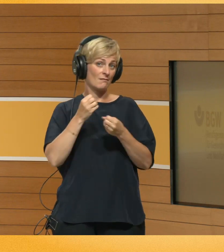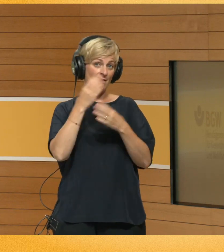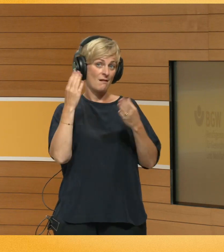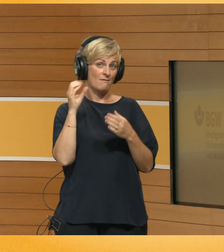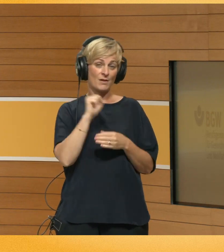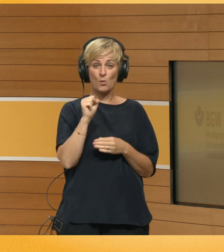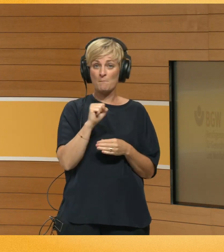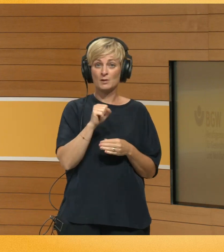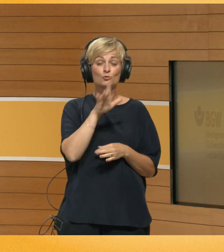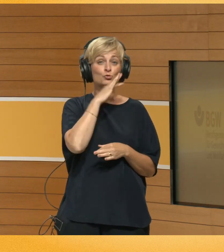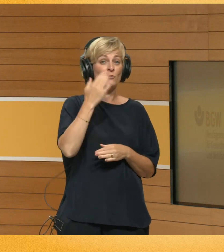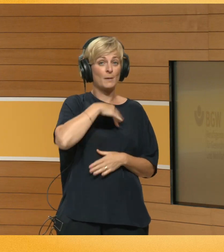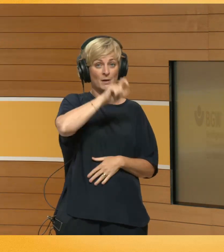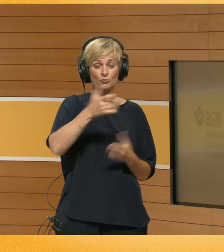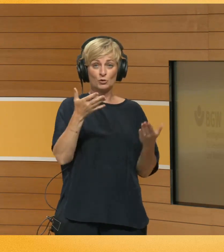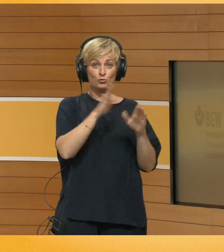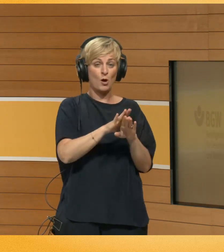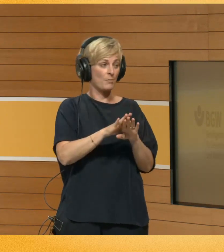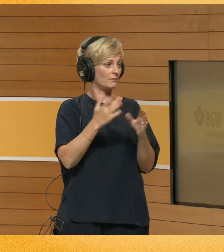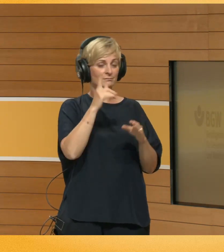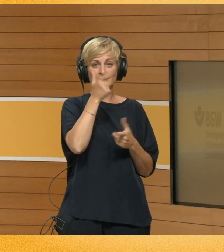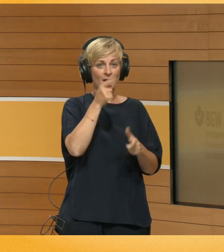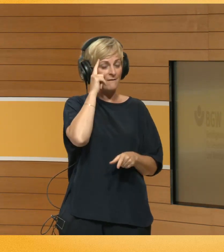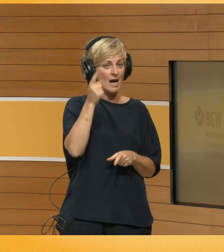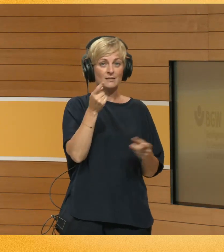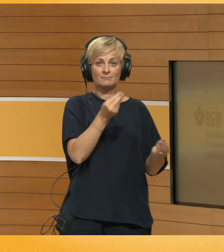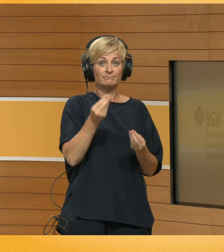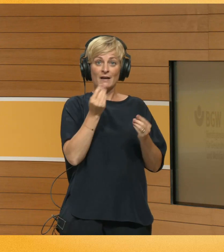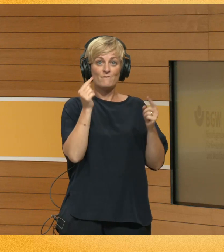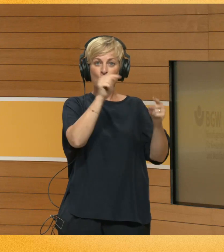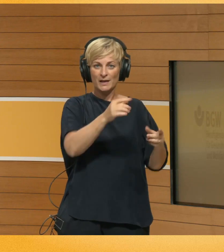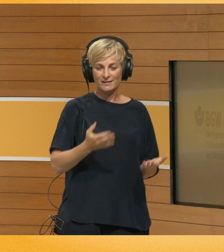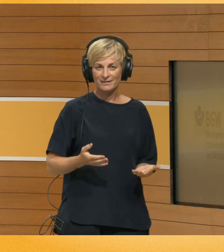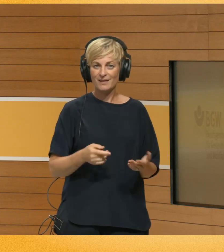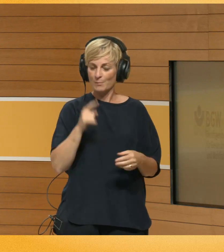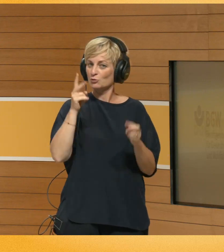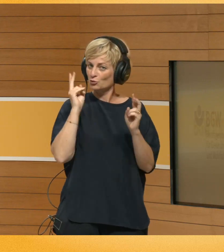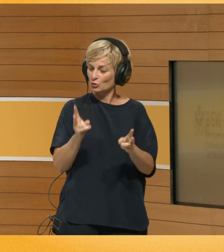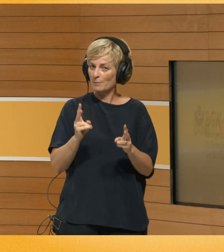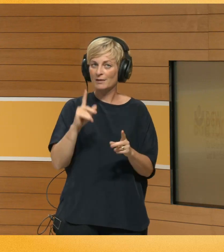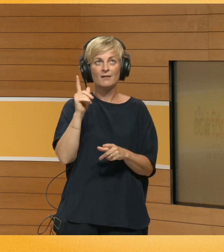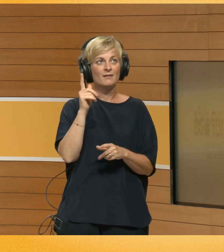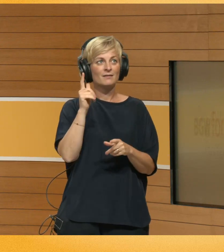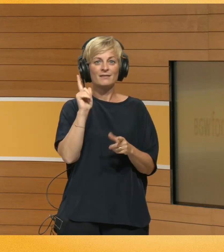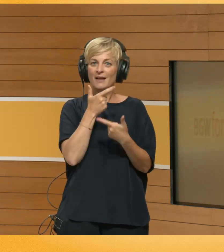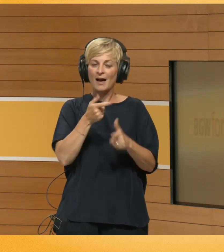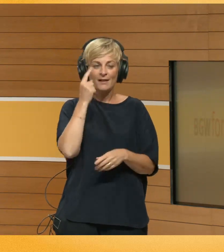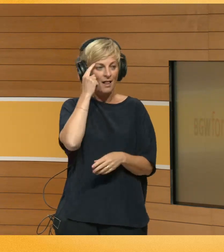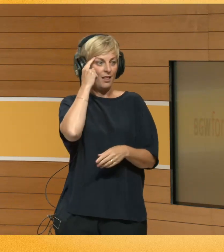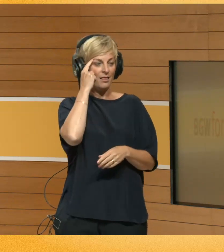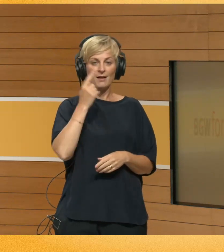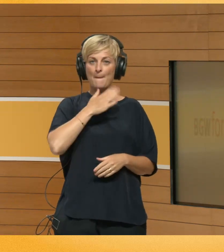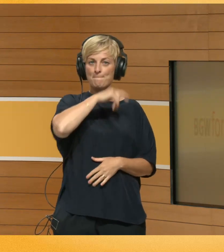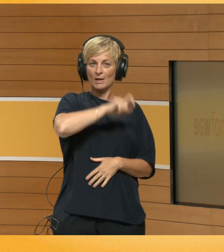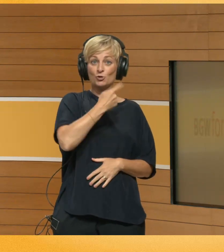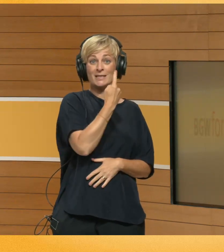think of the people who actually have to handle them and have to deal with this. So thank you so much. Maybe just a very quick question